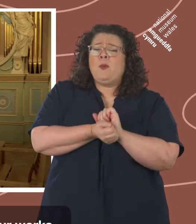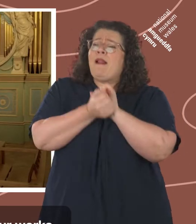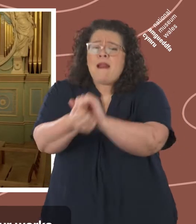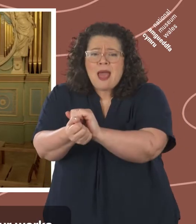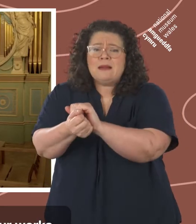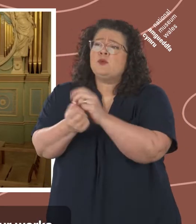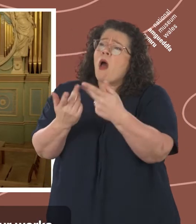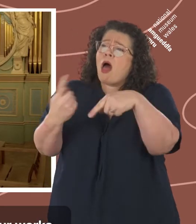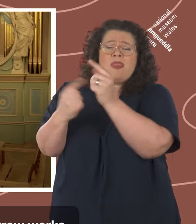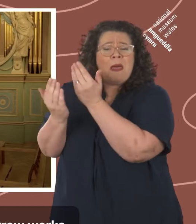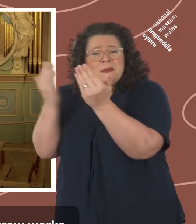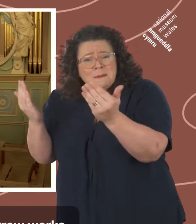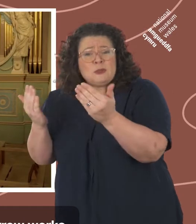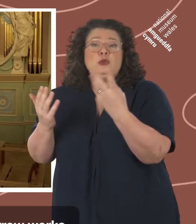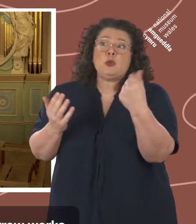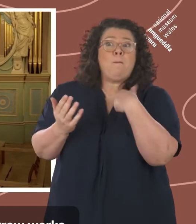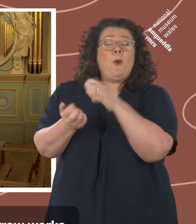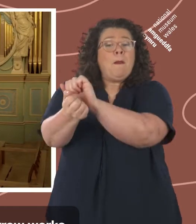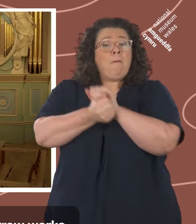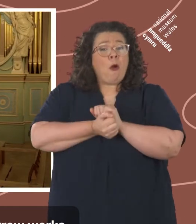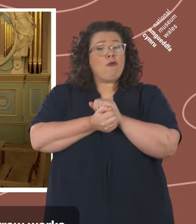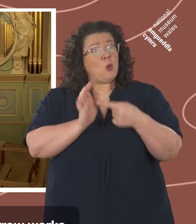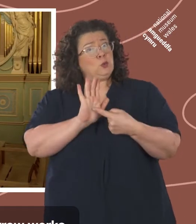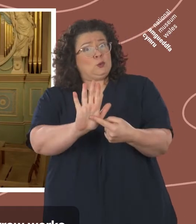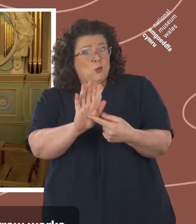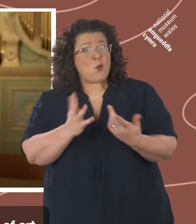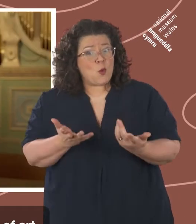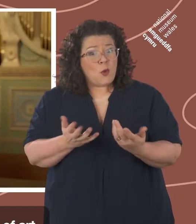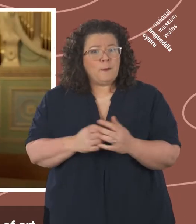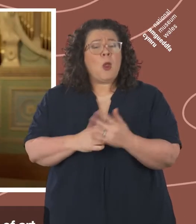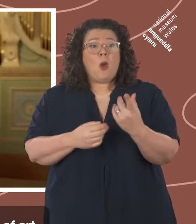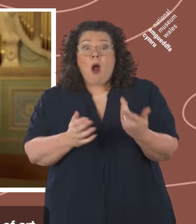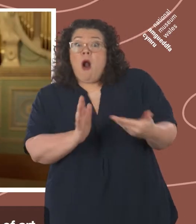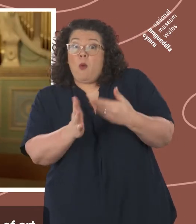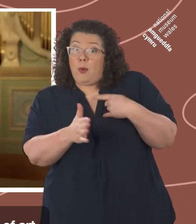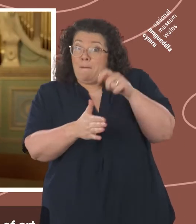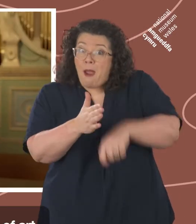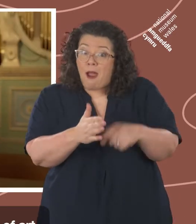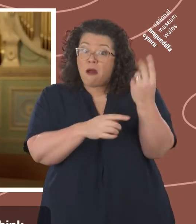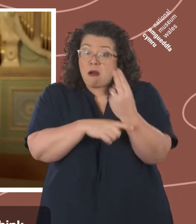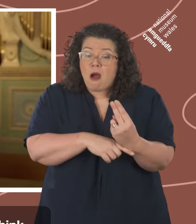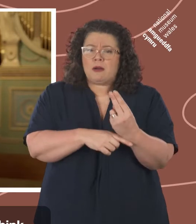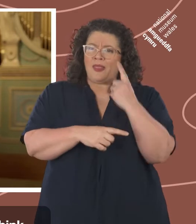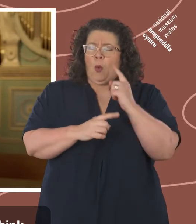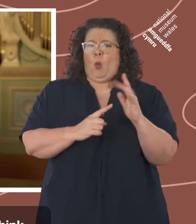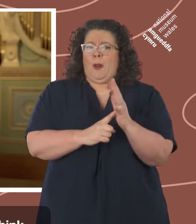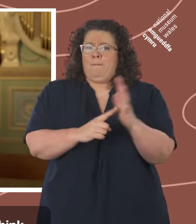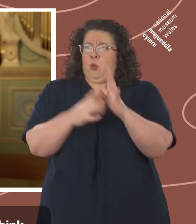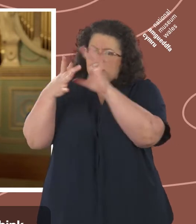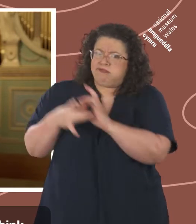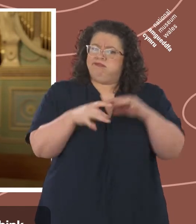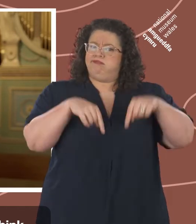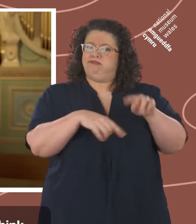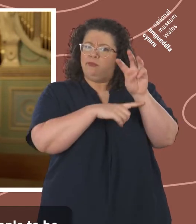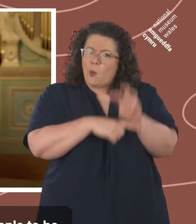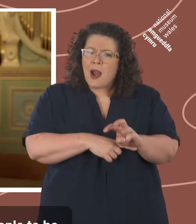to other exhibitions for display and sometimes we borrow works from other galleries. We also buy works of art that are for sale, things that we think are important